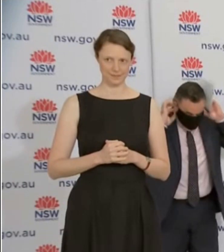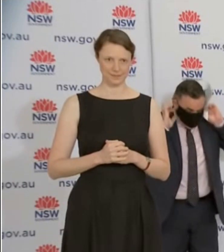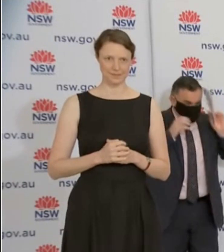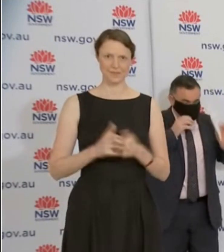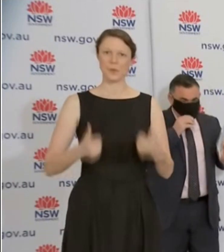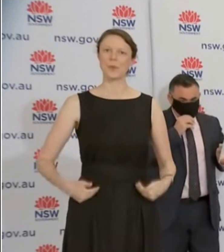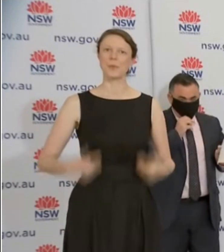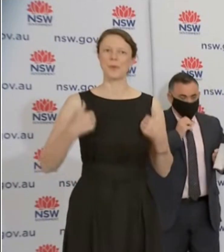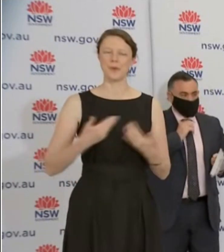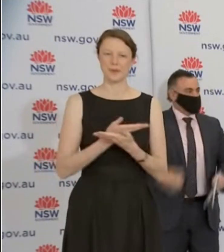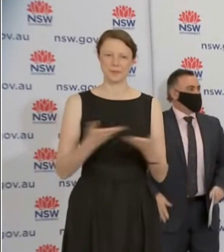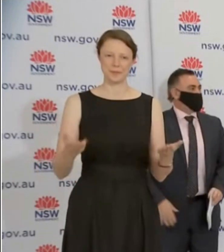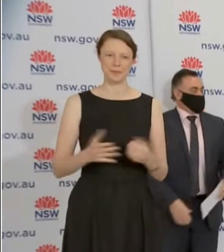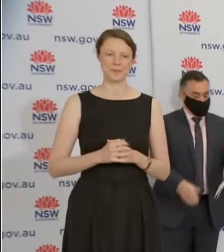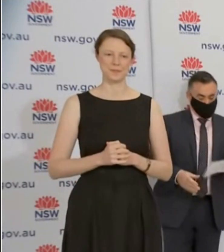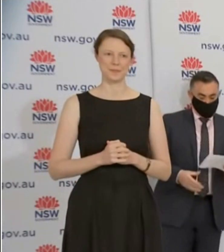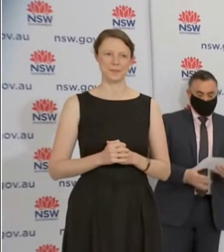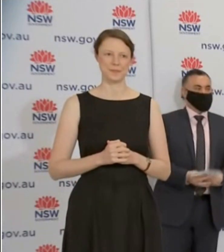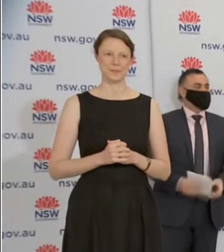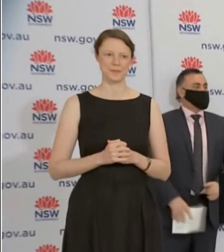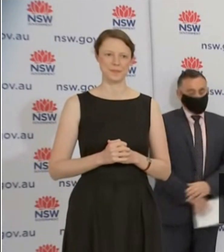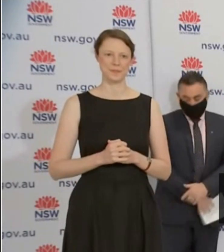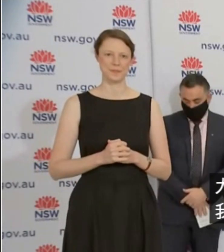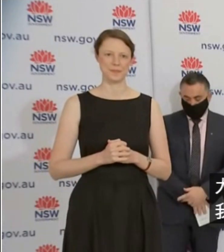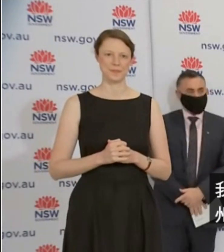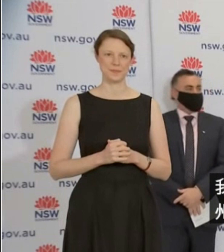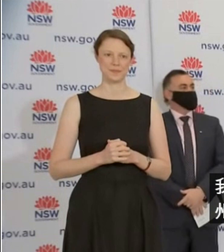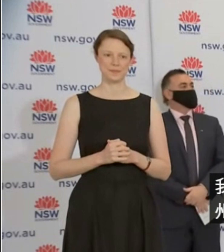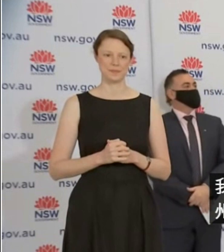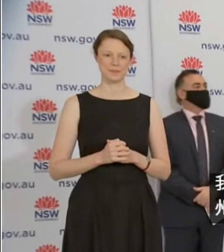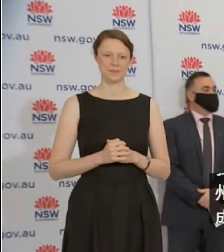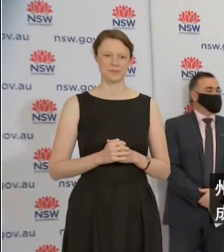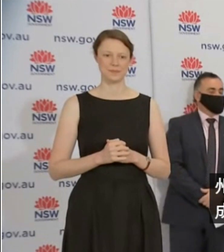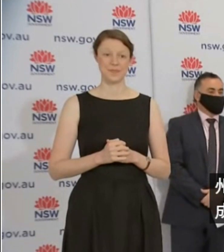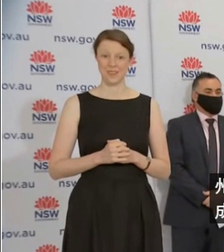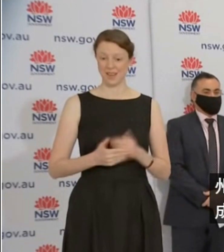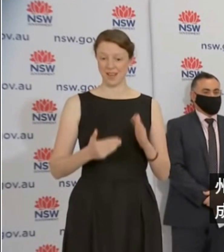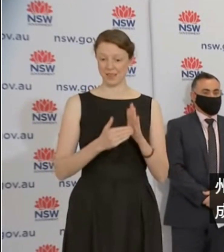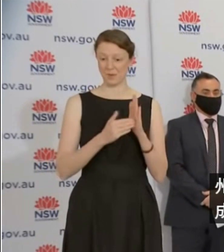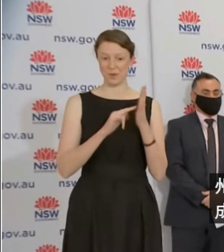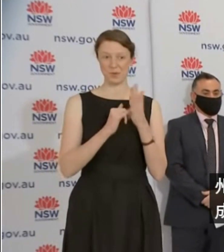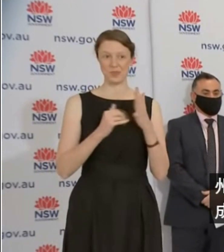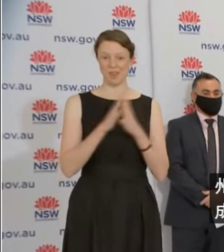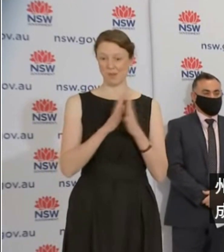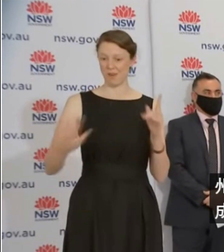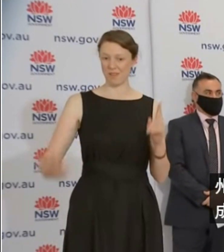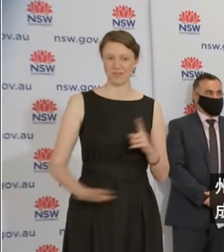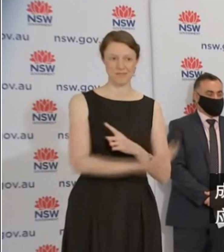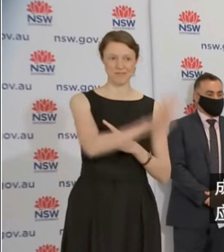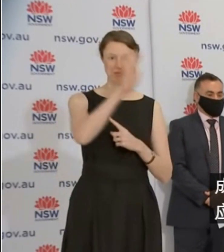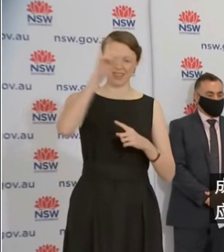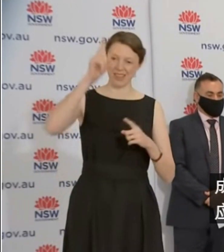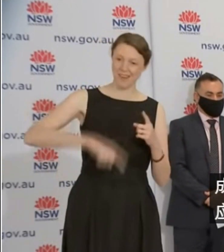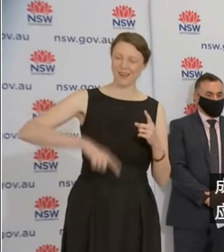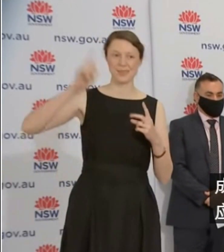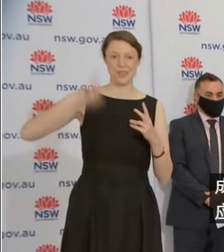Good morning, everyone. We all know that right now across the state, thousands upon thousands of families are